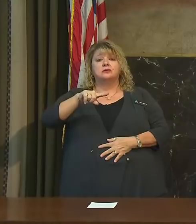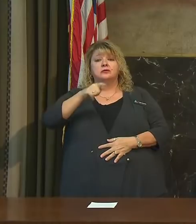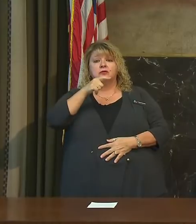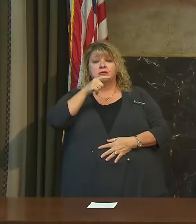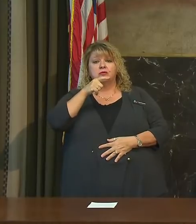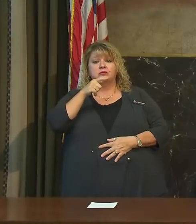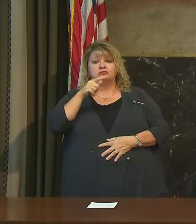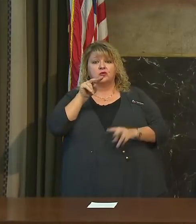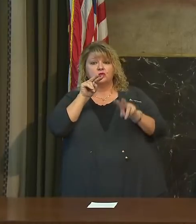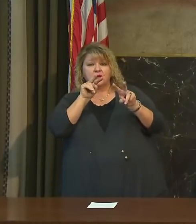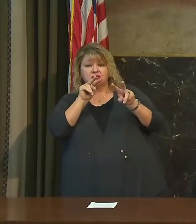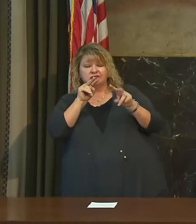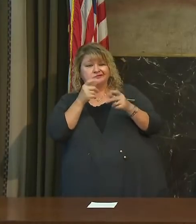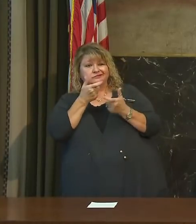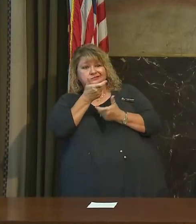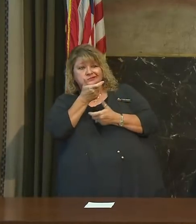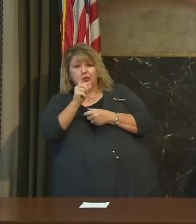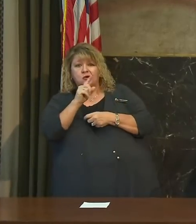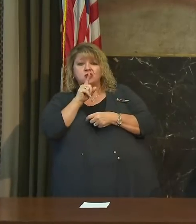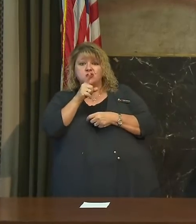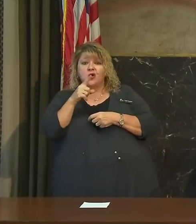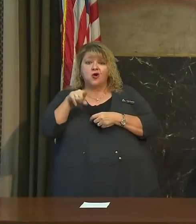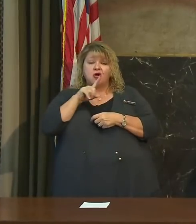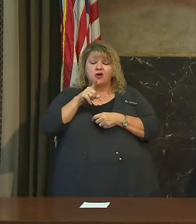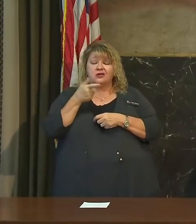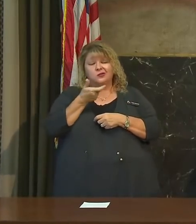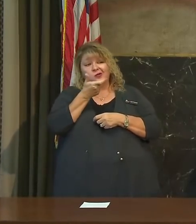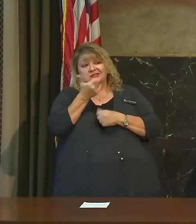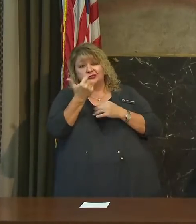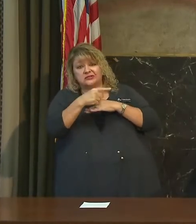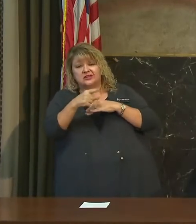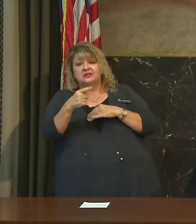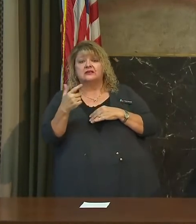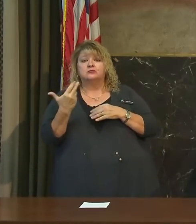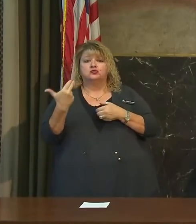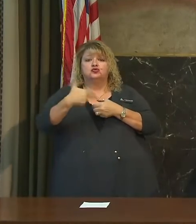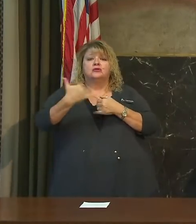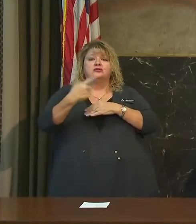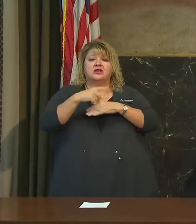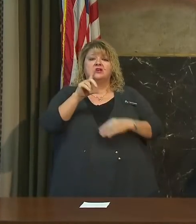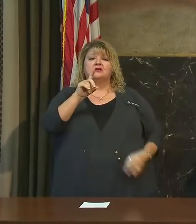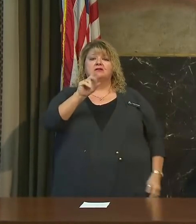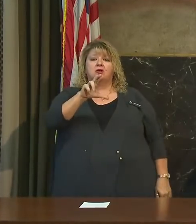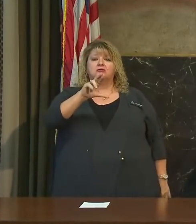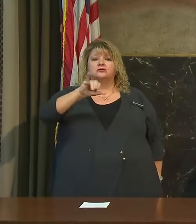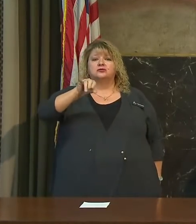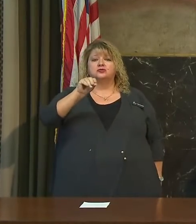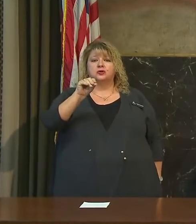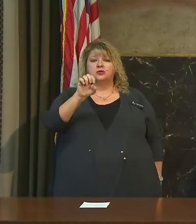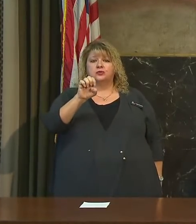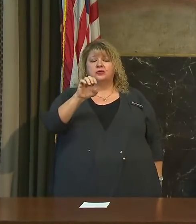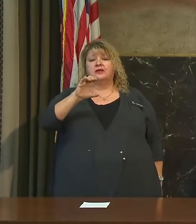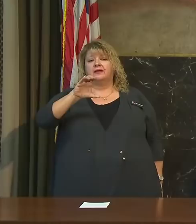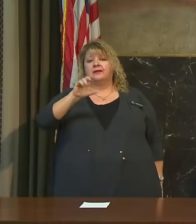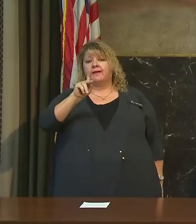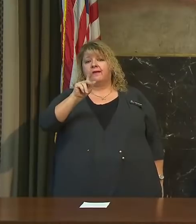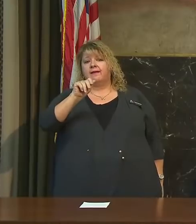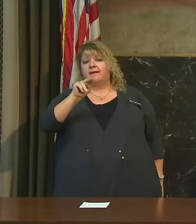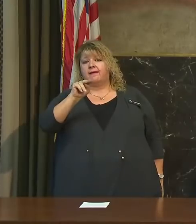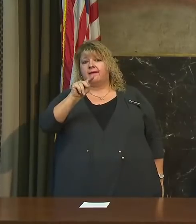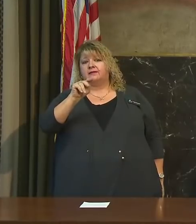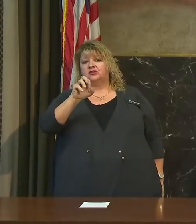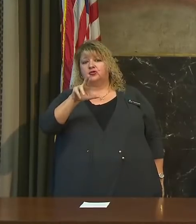tuning in, wherever they might be. As usual, I'm joined today by Dr. Joe Canner. He will